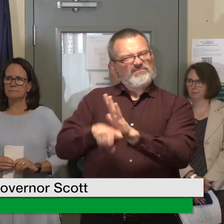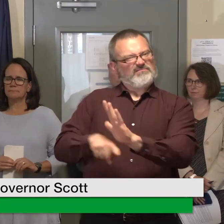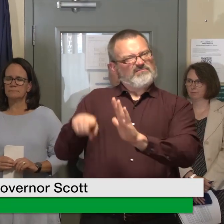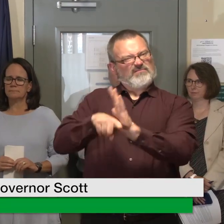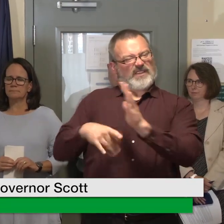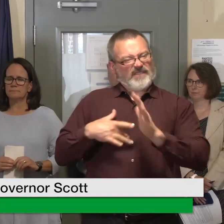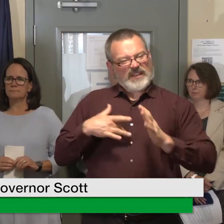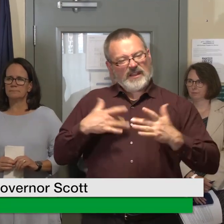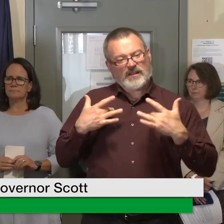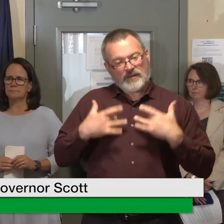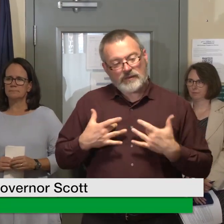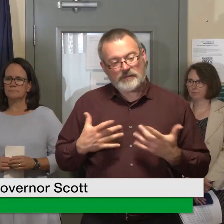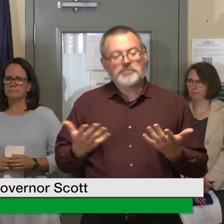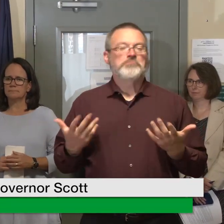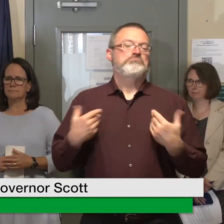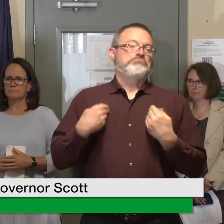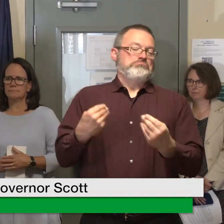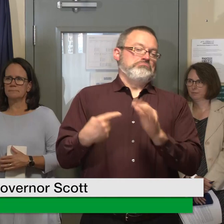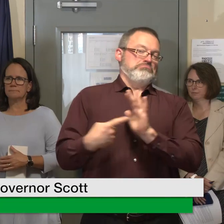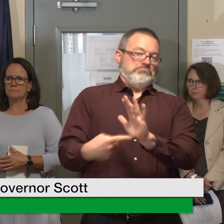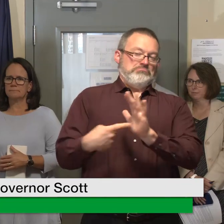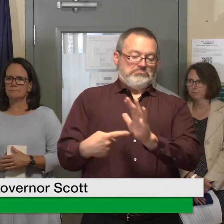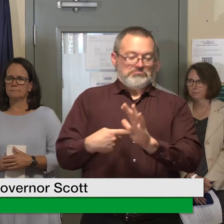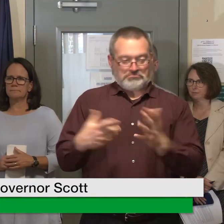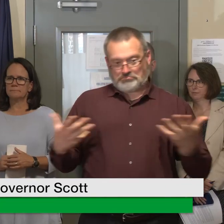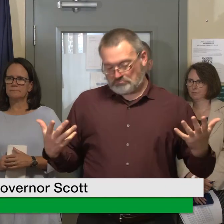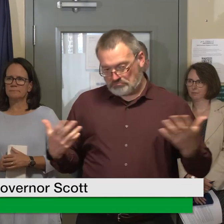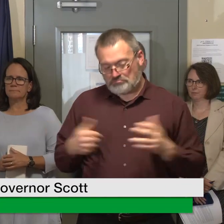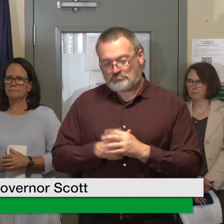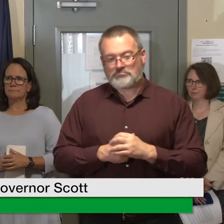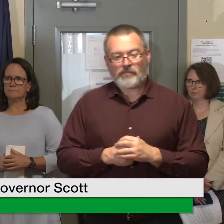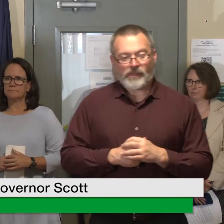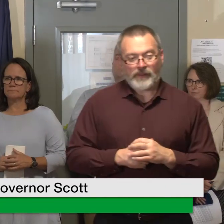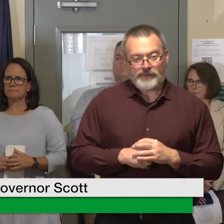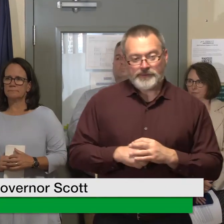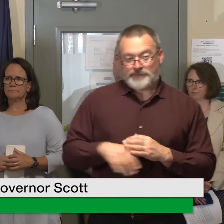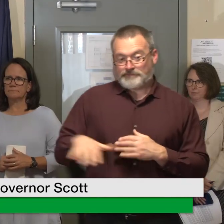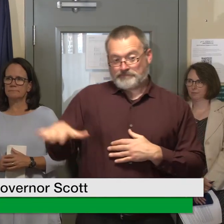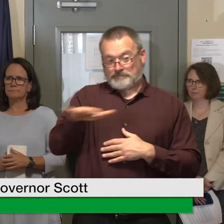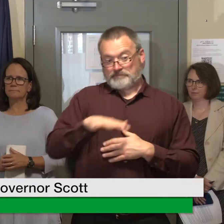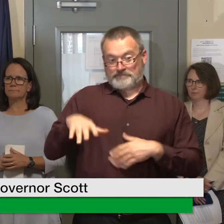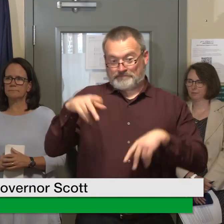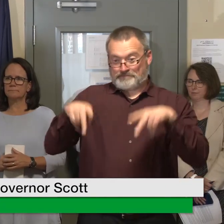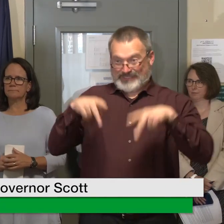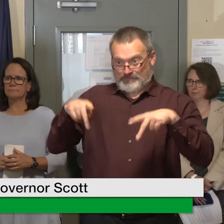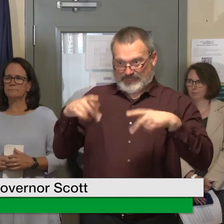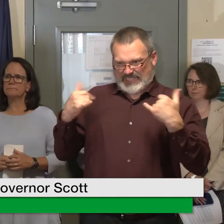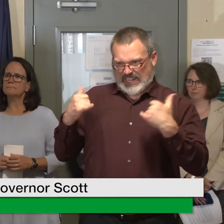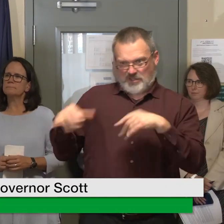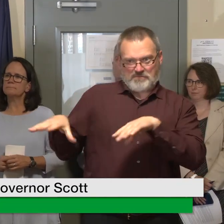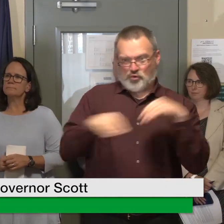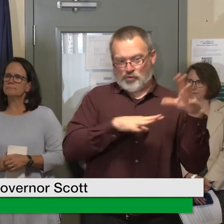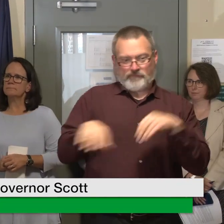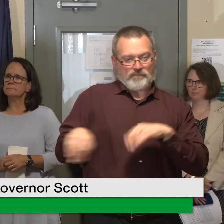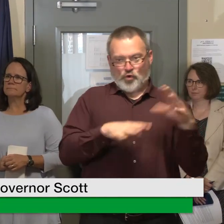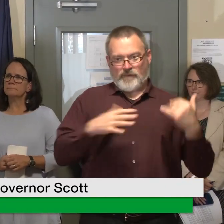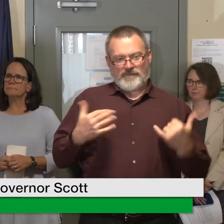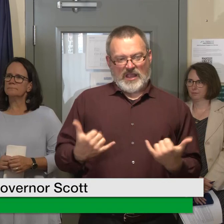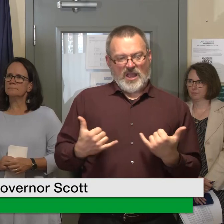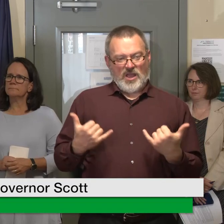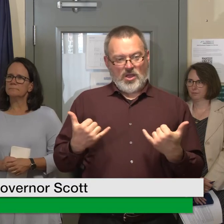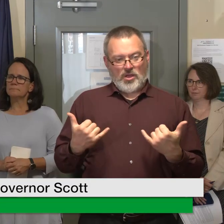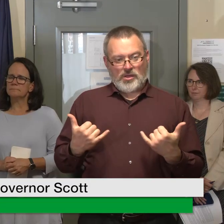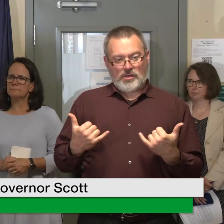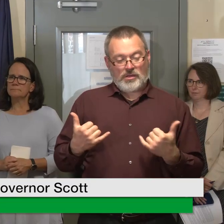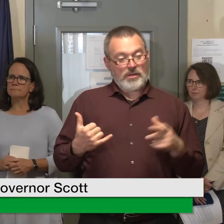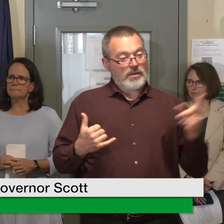For instance, we have people displaced from their homes at this point in time. And FEMA